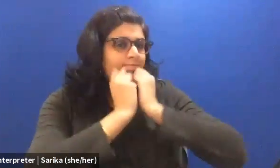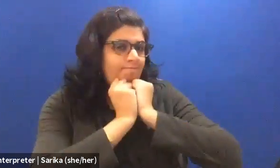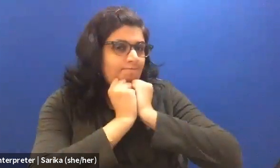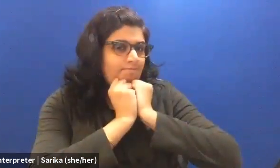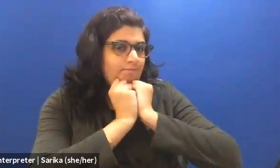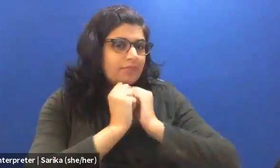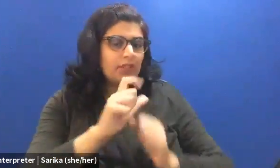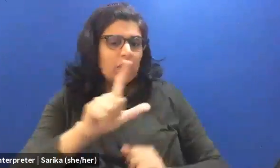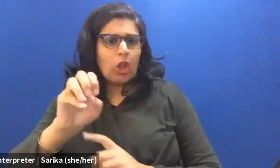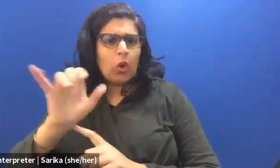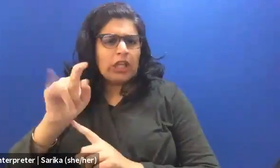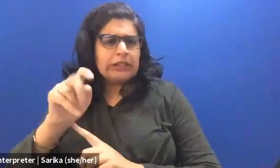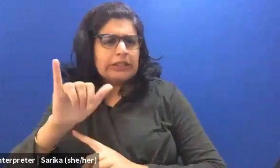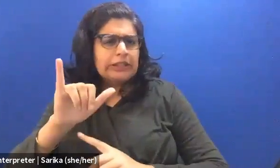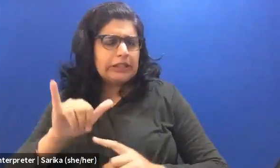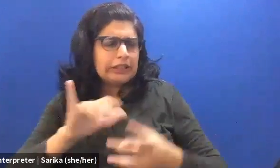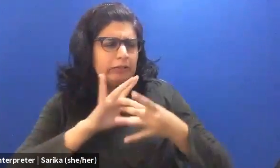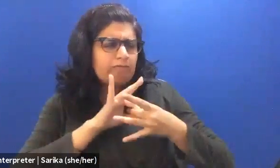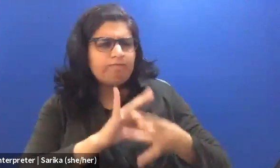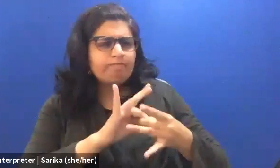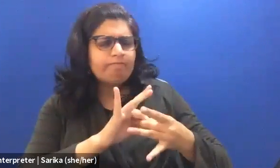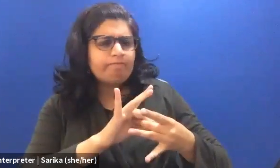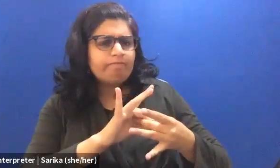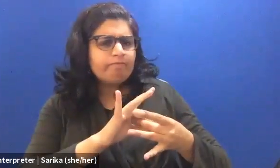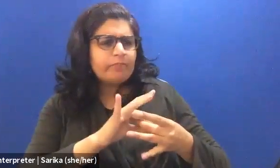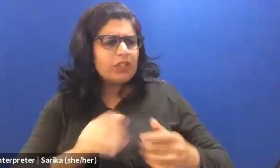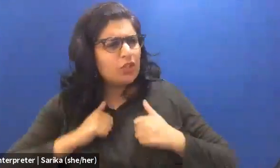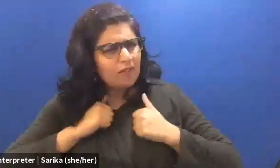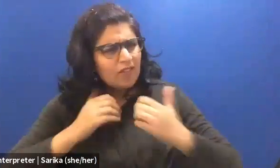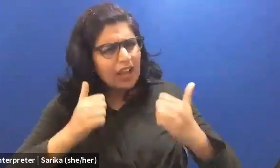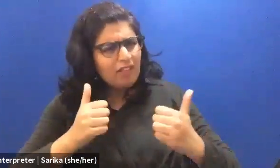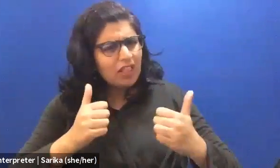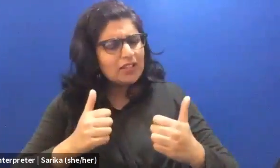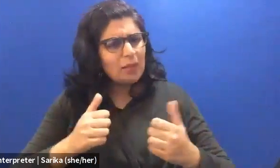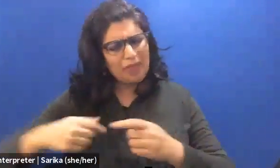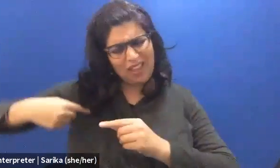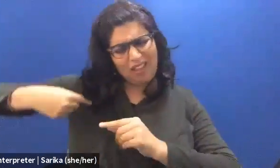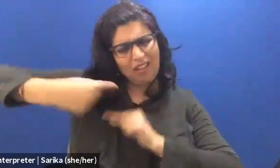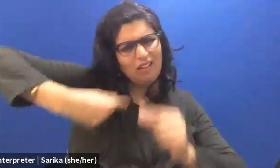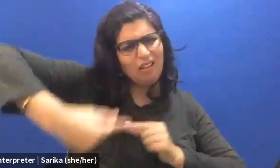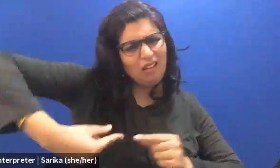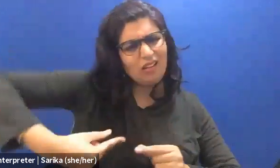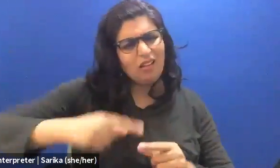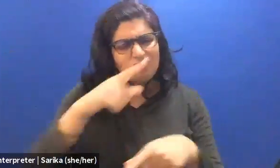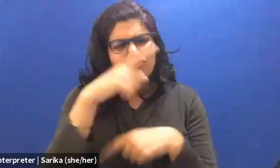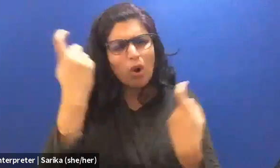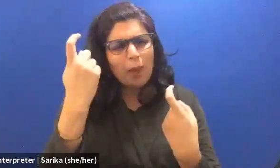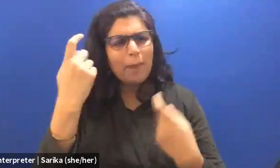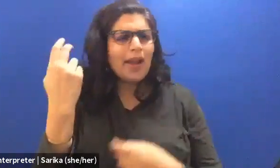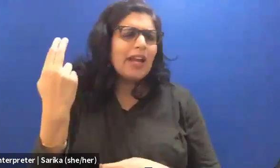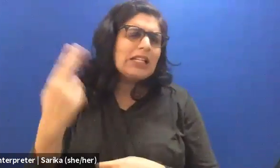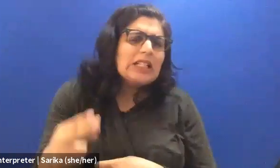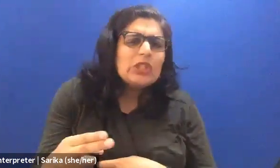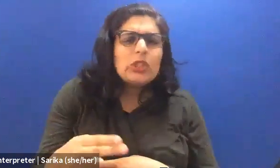loyalty, survivalism, right? All the things that are part of that intergenerational trauma and history. How do we come